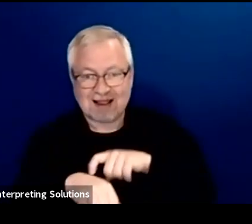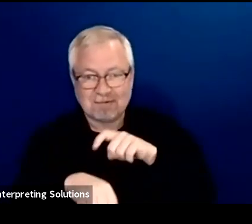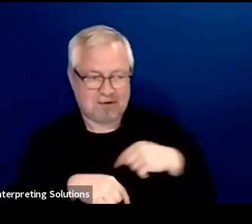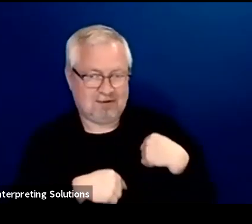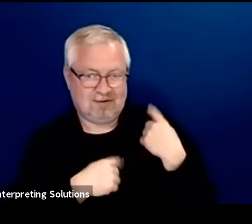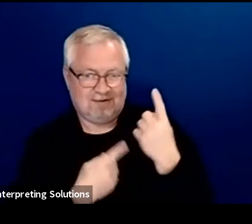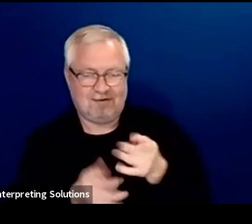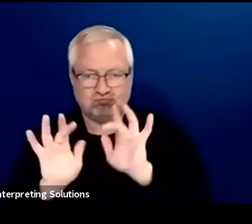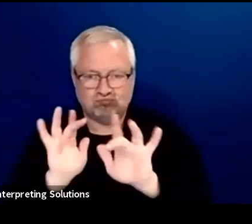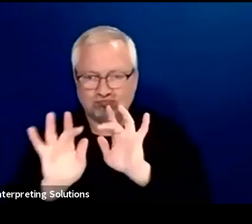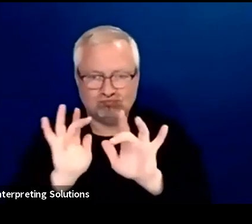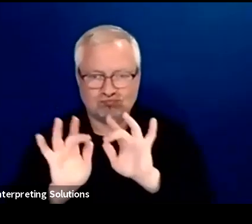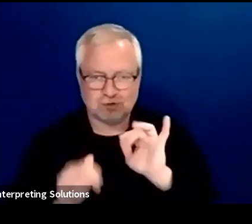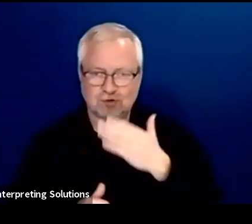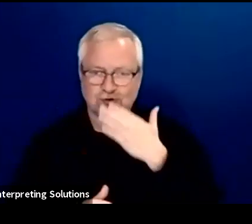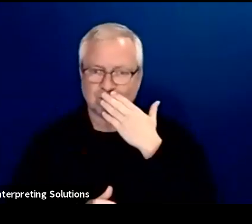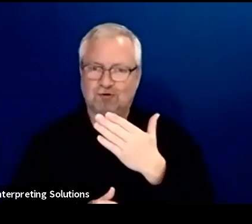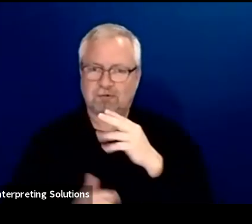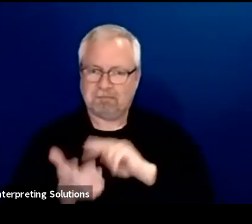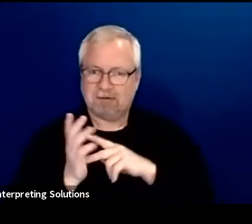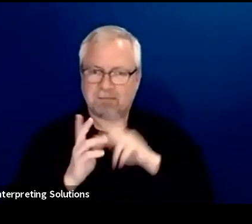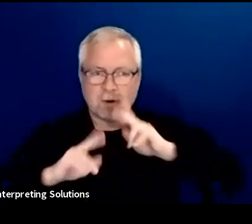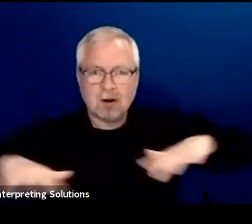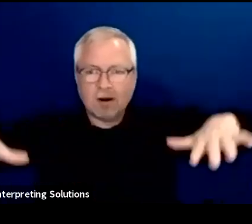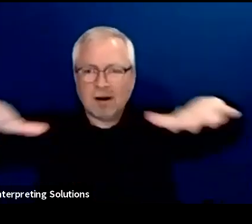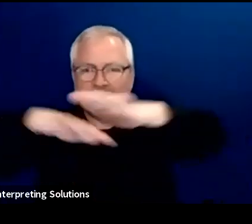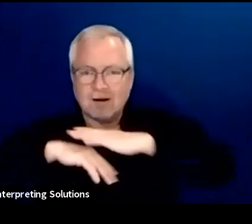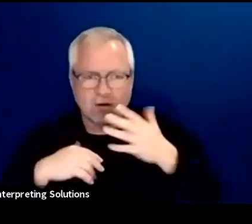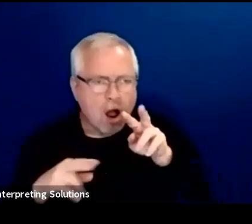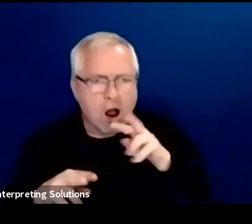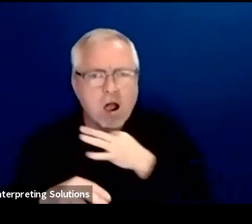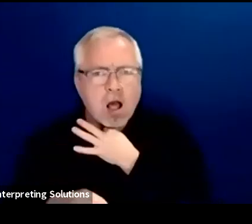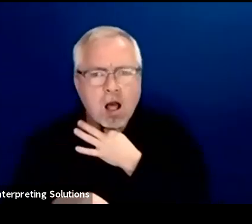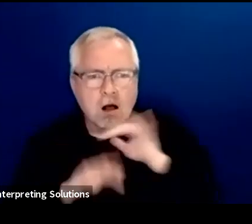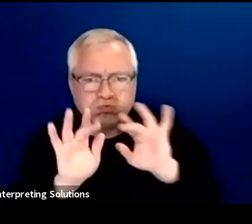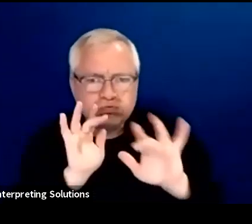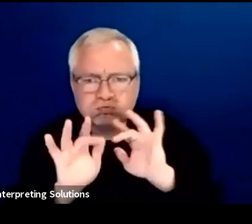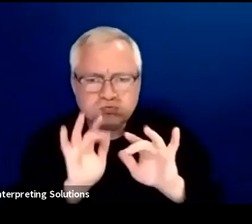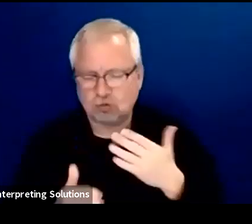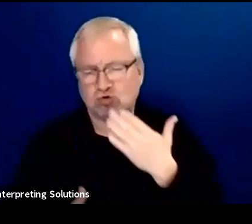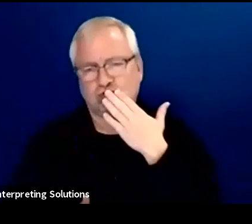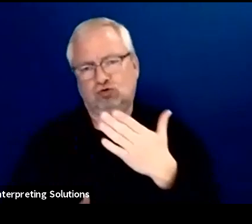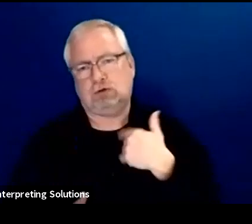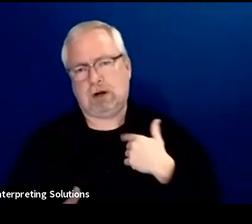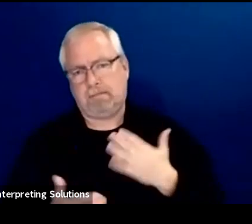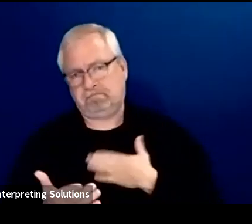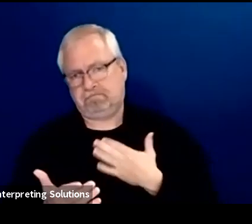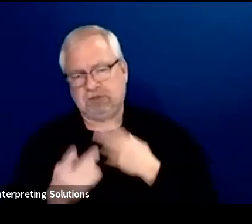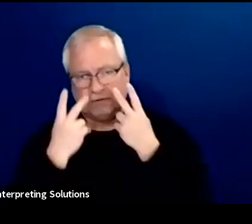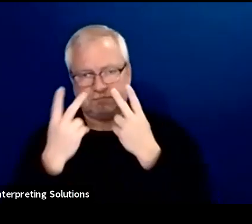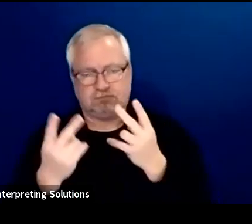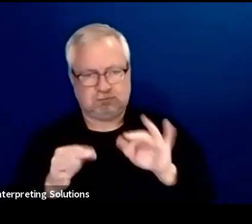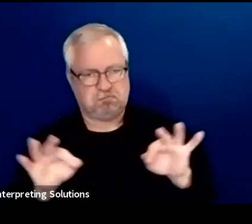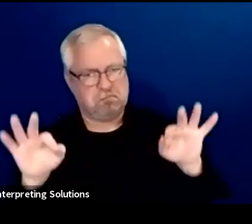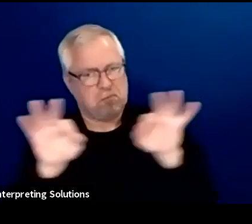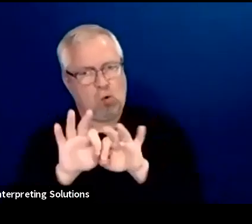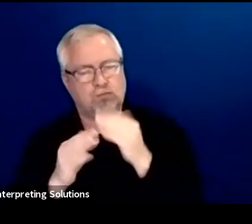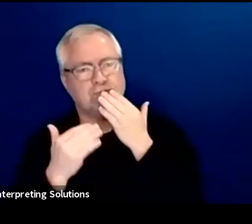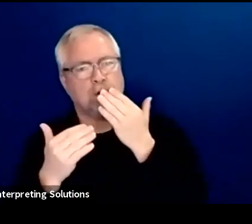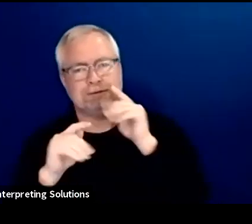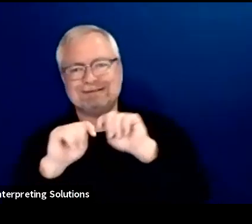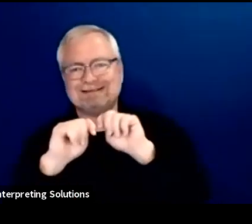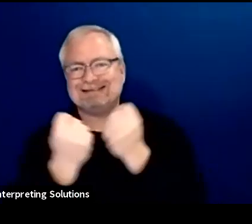there's value to the information that's behind there for Minnesotans, and I thank our team for making it available to you. At this point, I'll